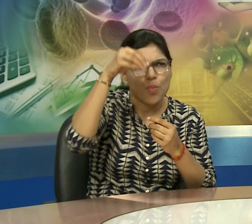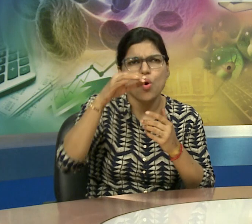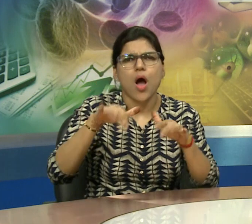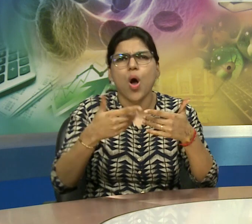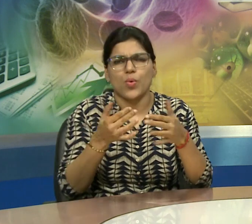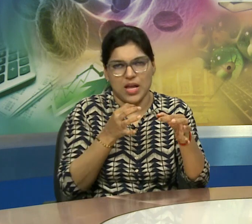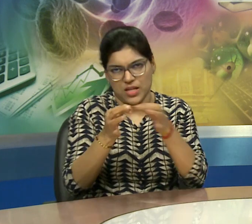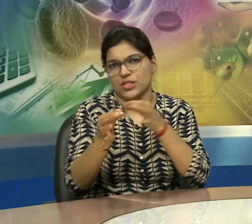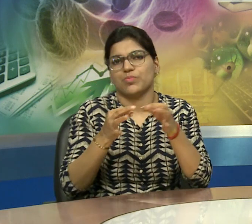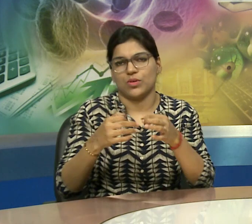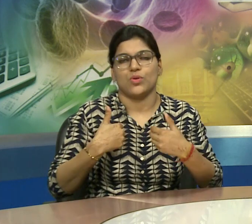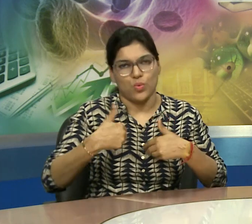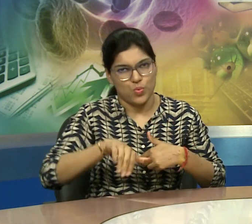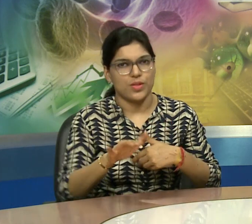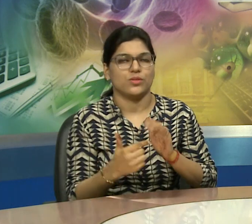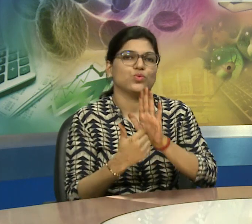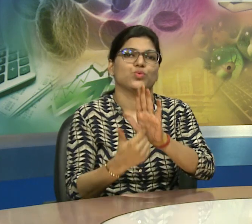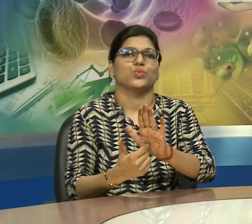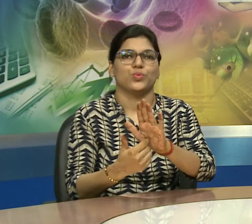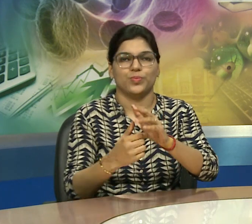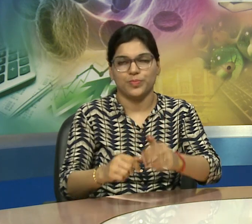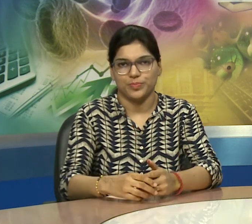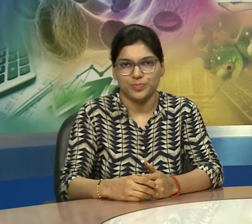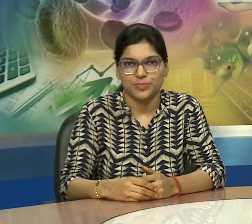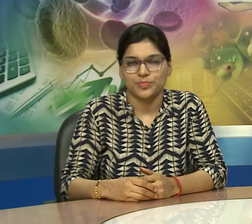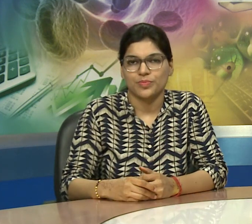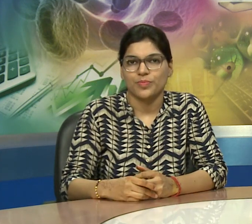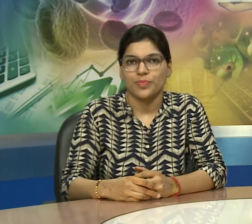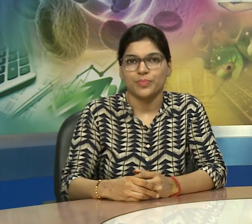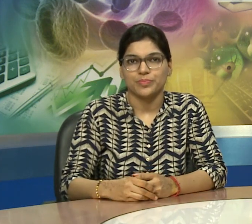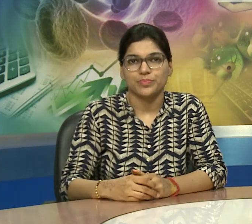At which place we should put the sentence? I'll explain you.